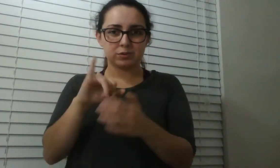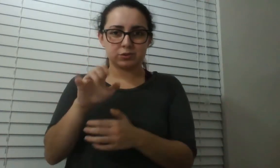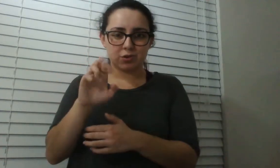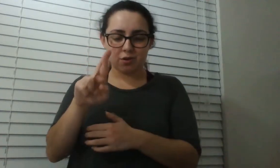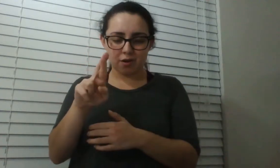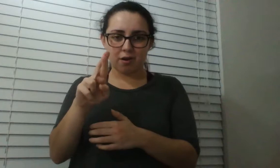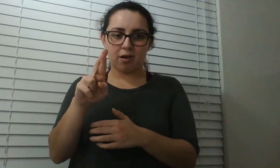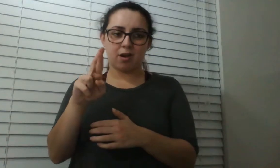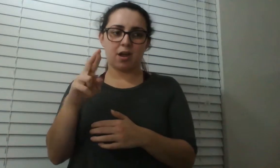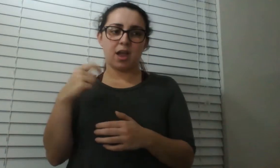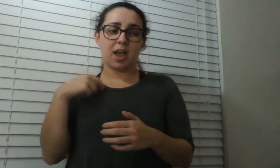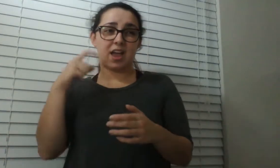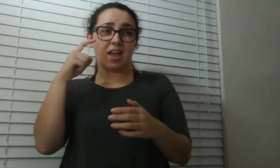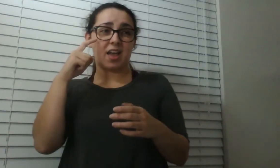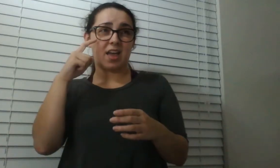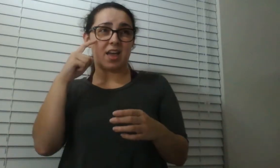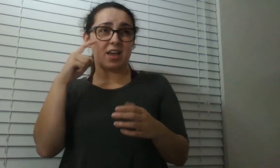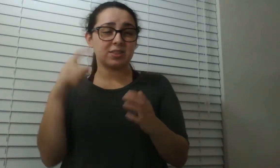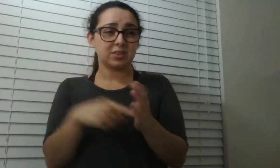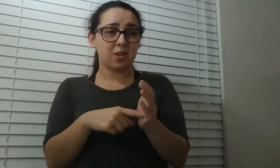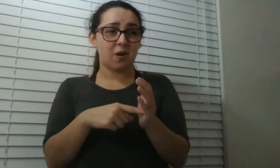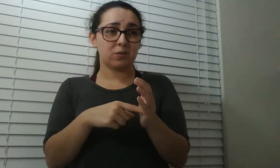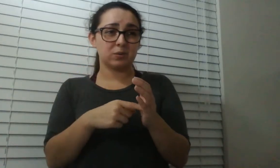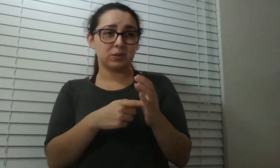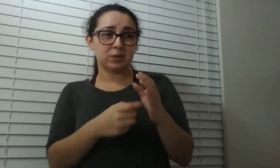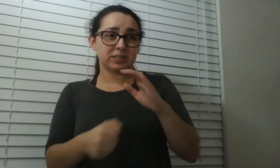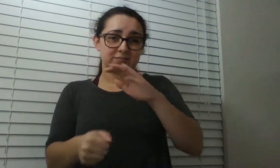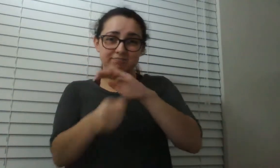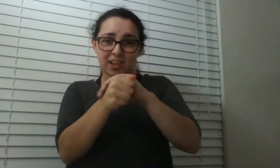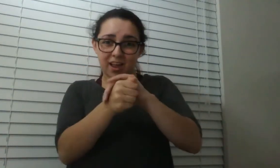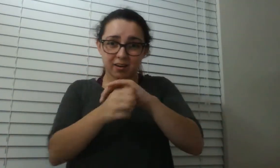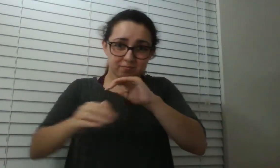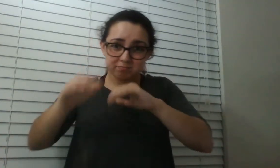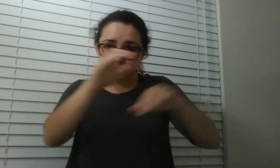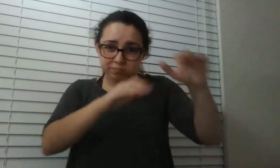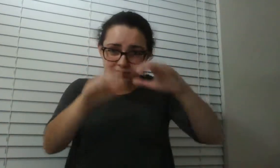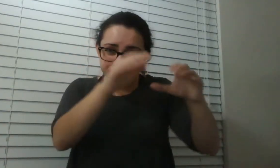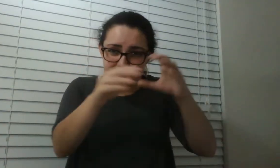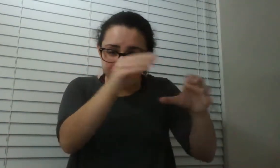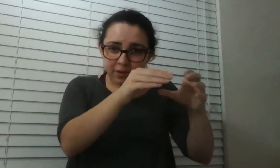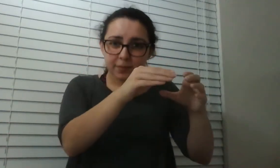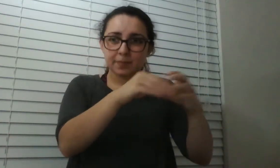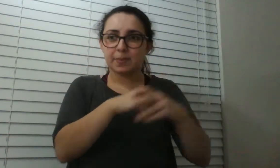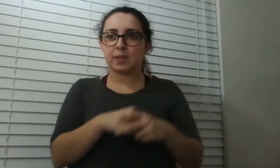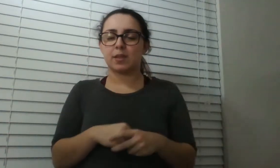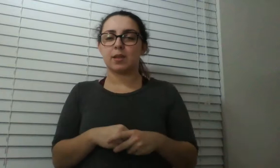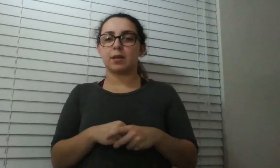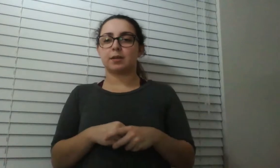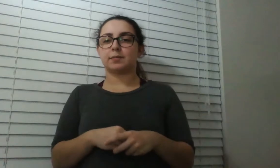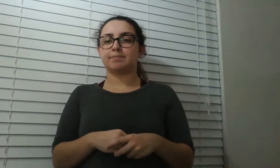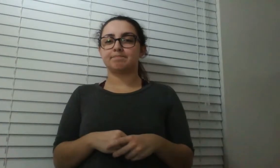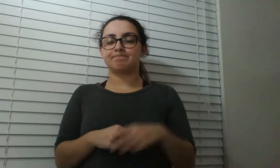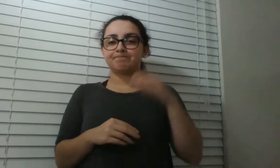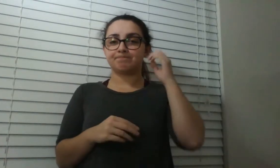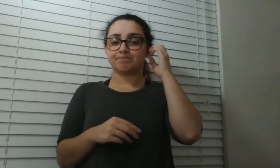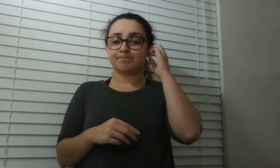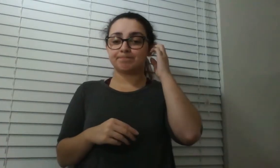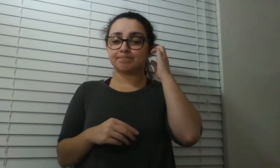something. Yeah, right. Dirk's looking at me going, you and your Yoda crap. God damn. And he says, we could give